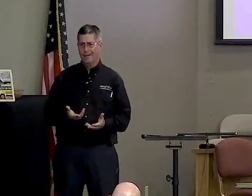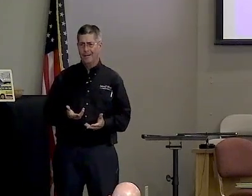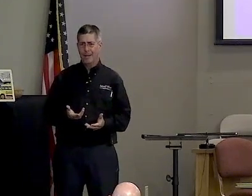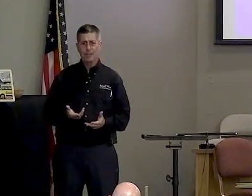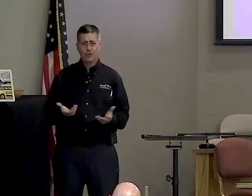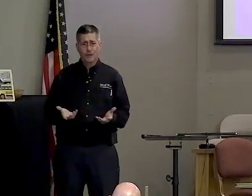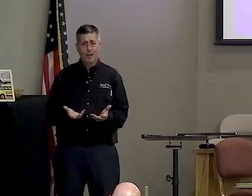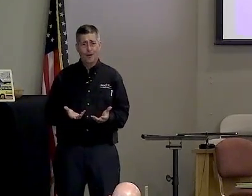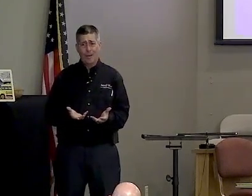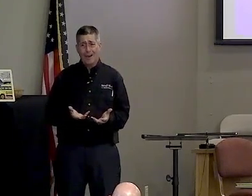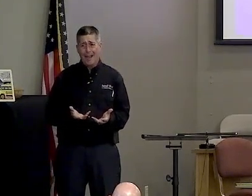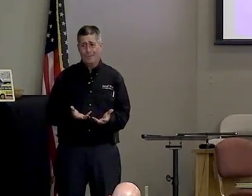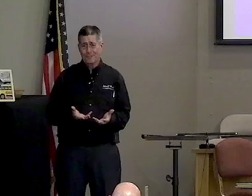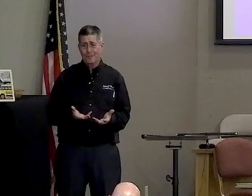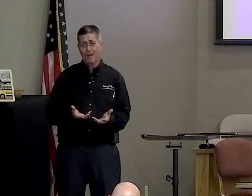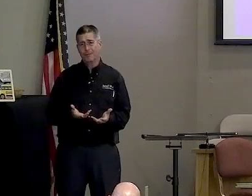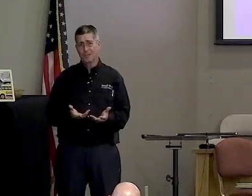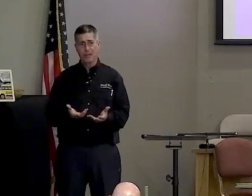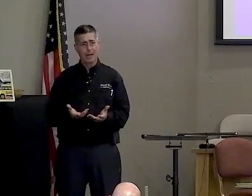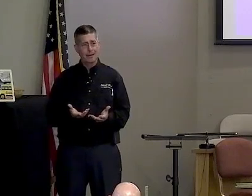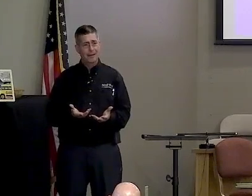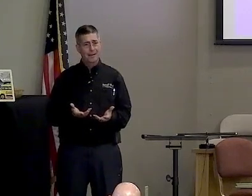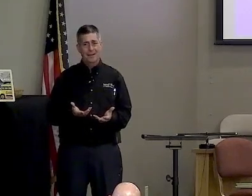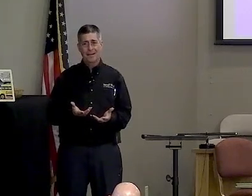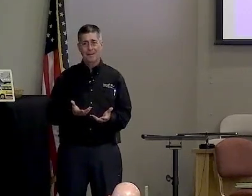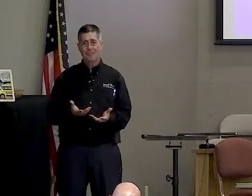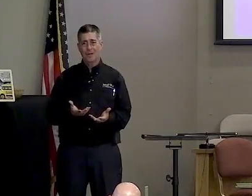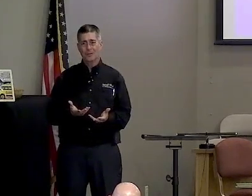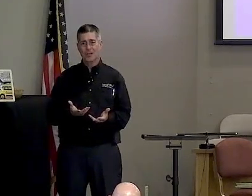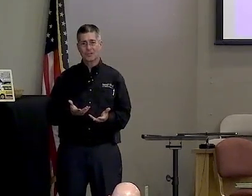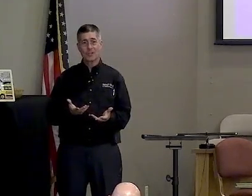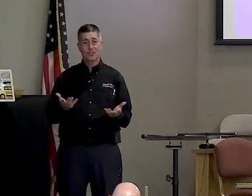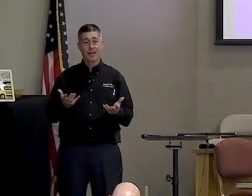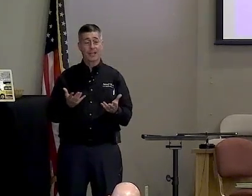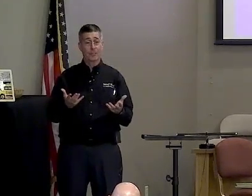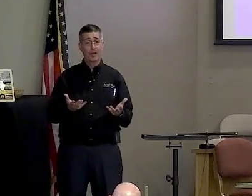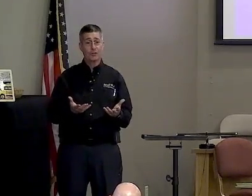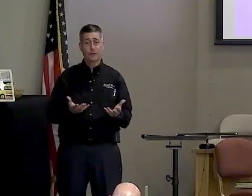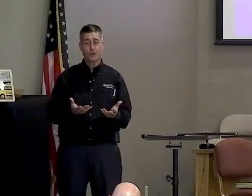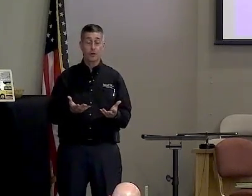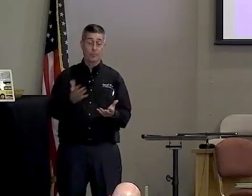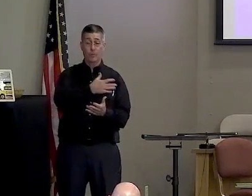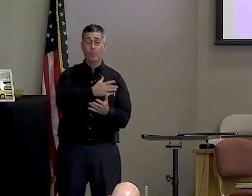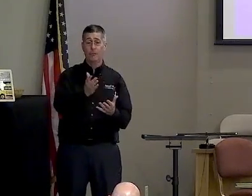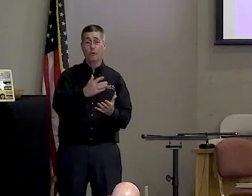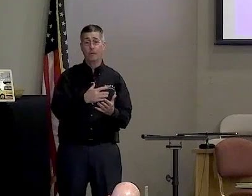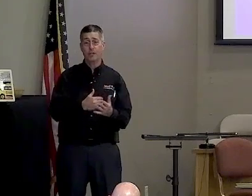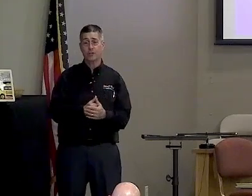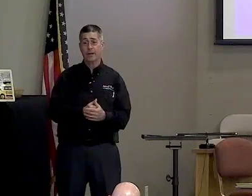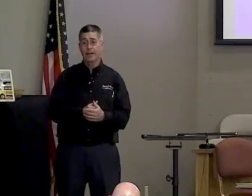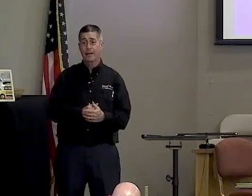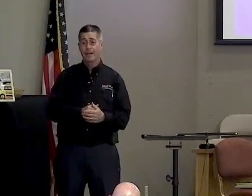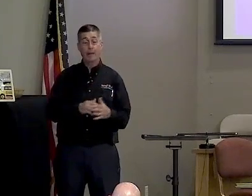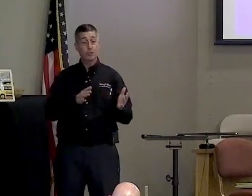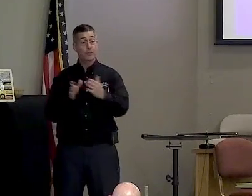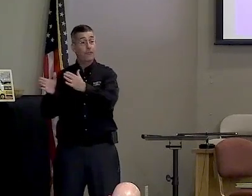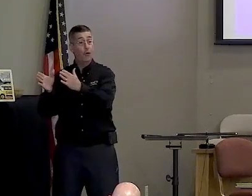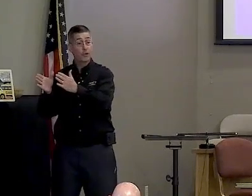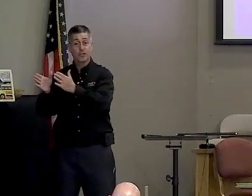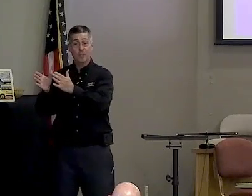I've been serving God all my life. Well, it seems like. You know, since getting in ministry, for sure, well, before ministry, that was the focus of my